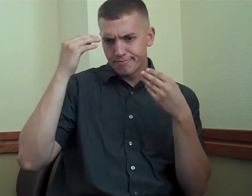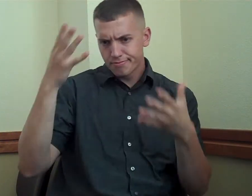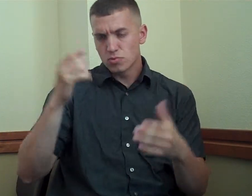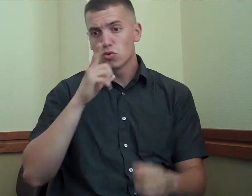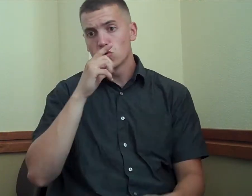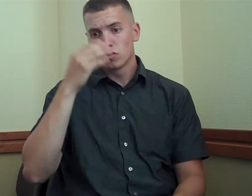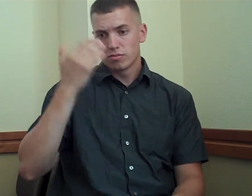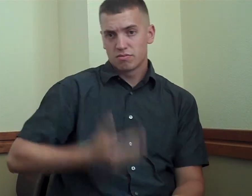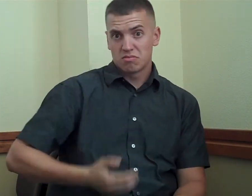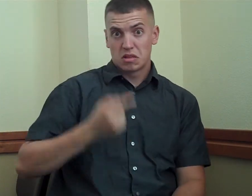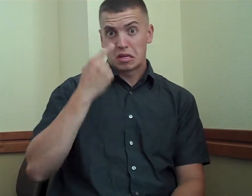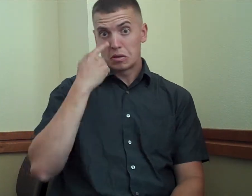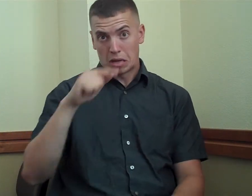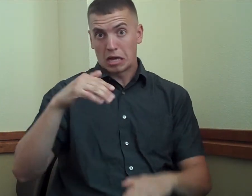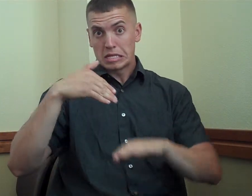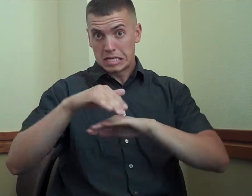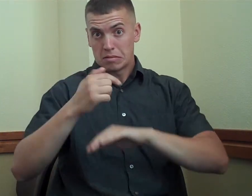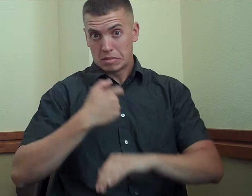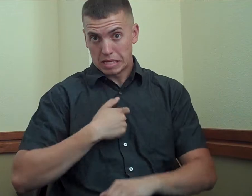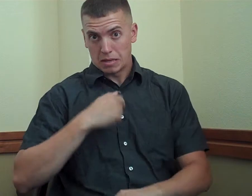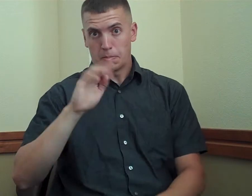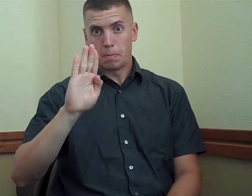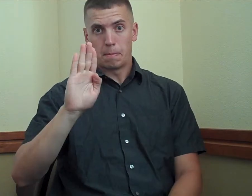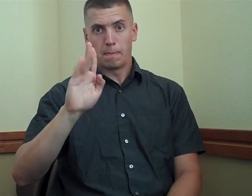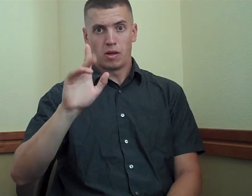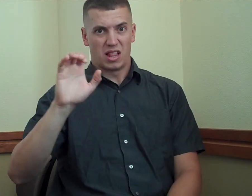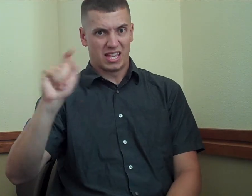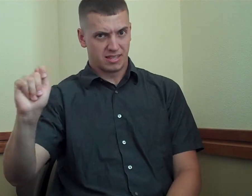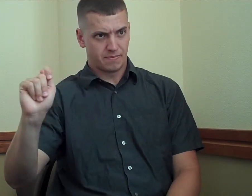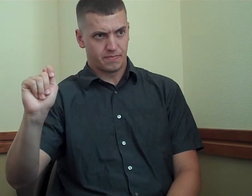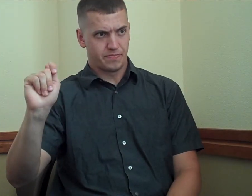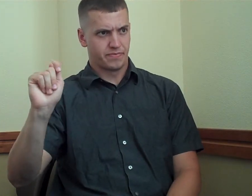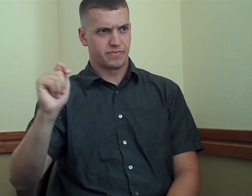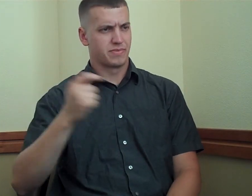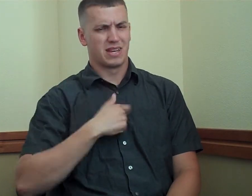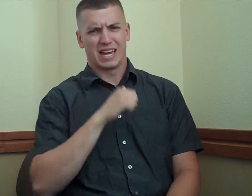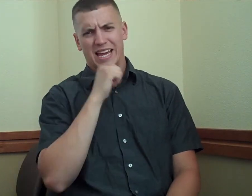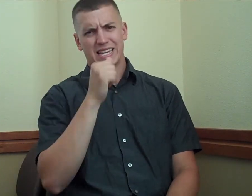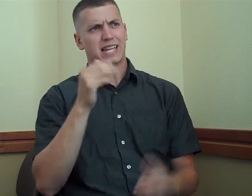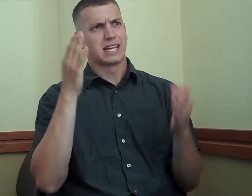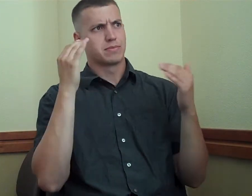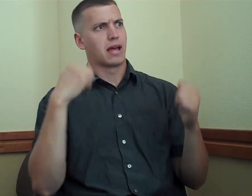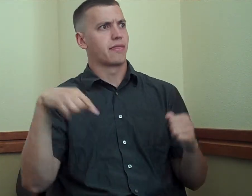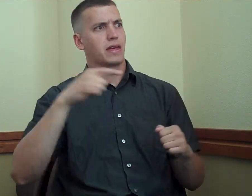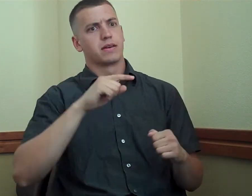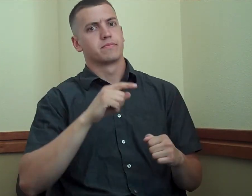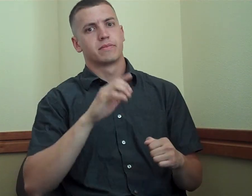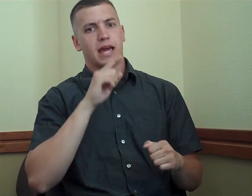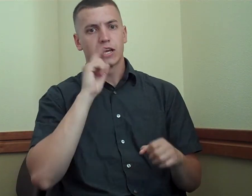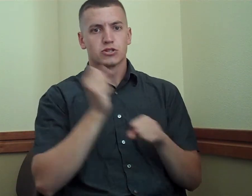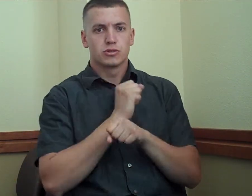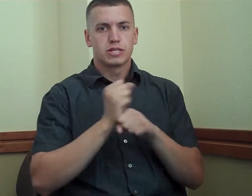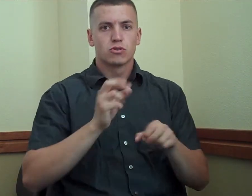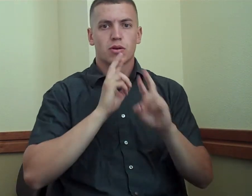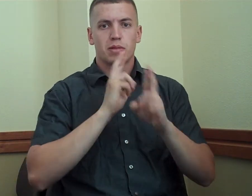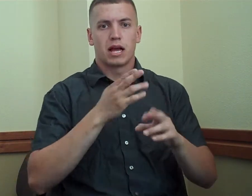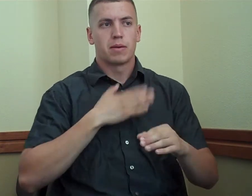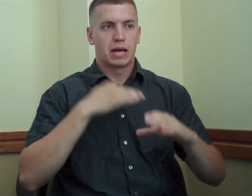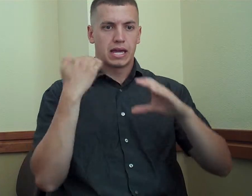bullet? And, well, I didn't expect them to even answer my email, but they answered, and they said, well, thank you for your email,